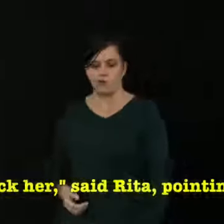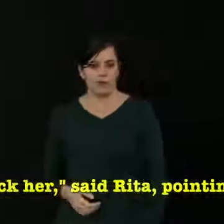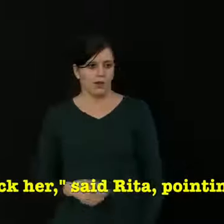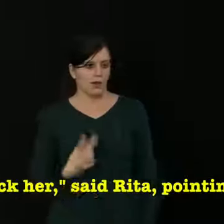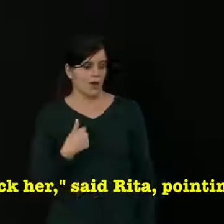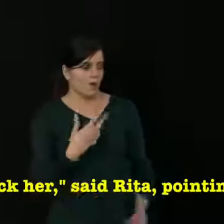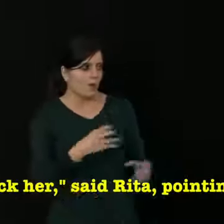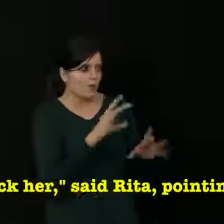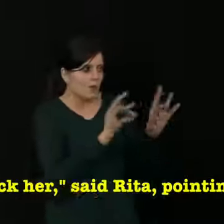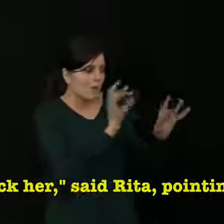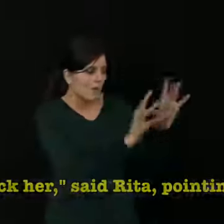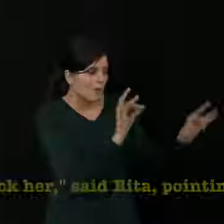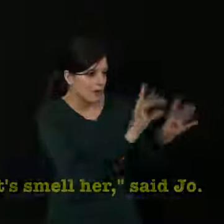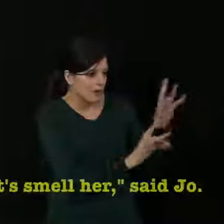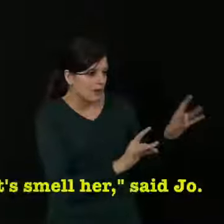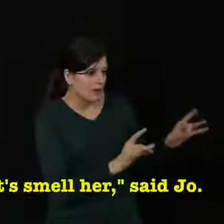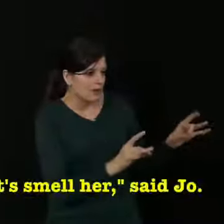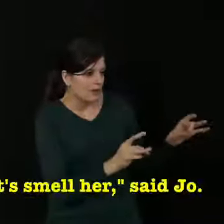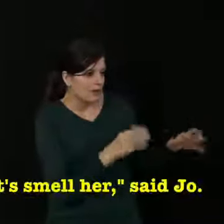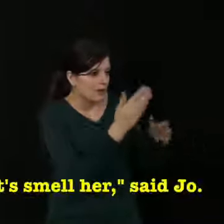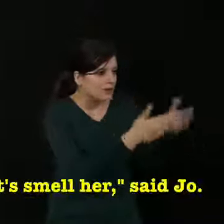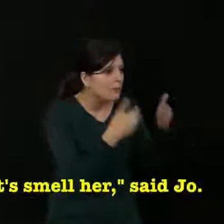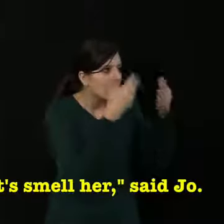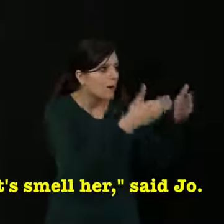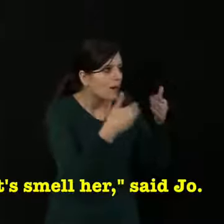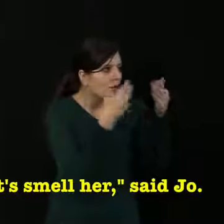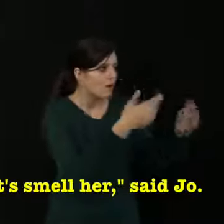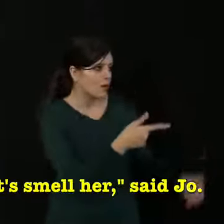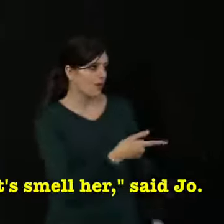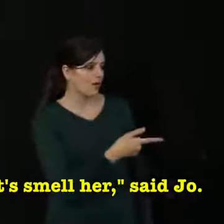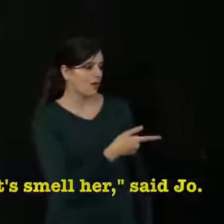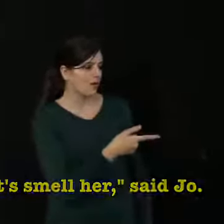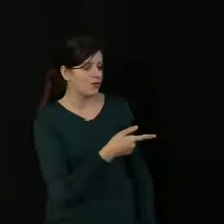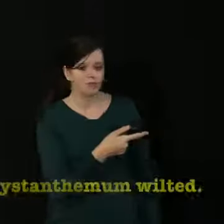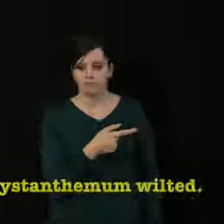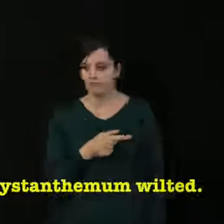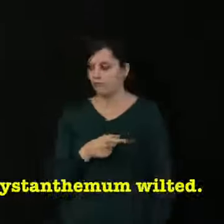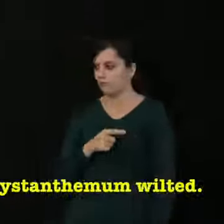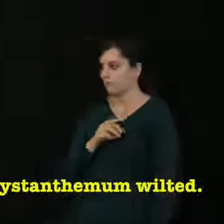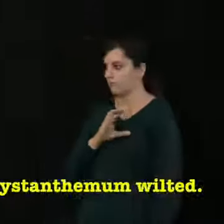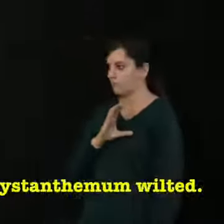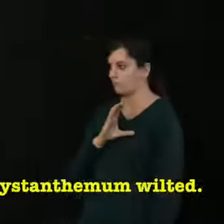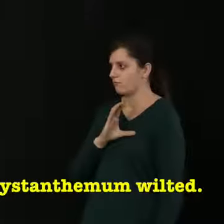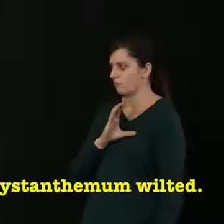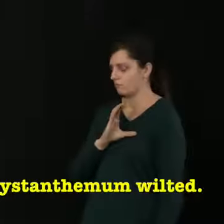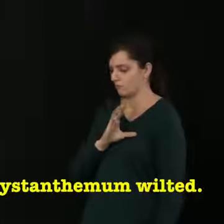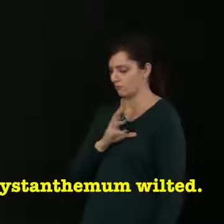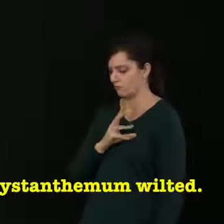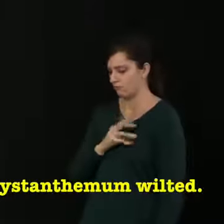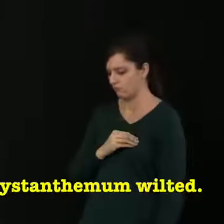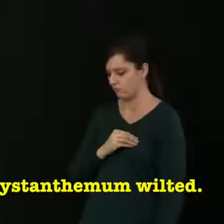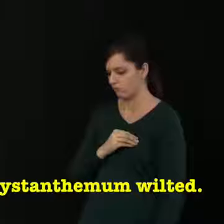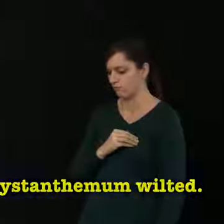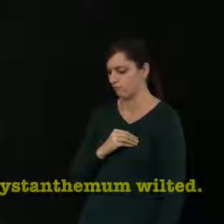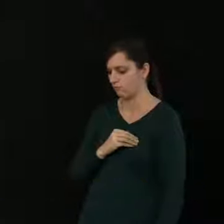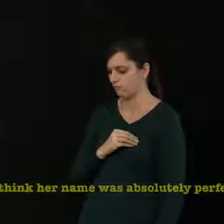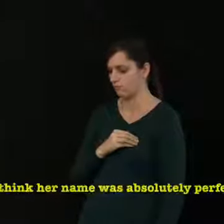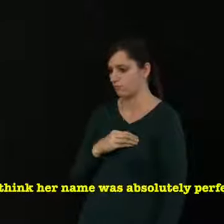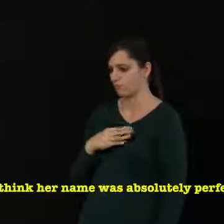said Rita, pointing. "Let's smell her," said Joe. Chrysanthemum wilted. She did